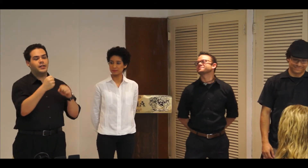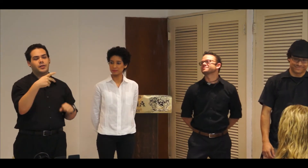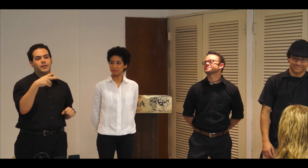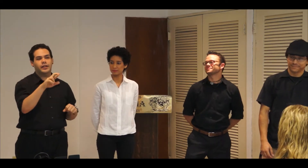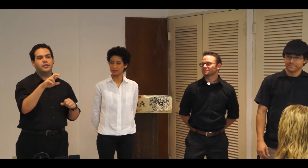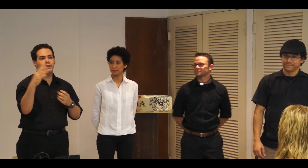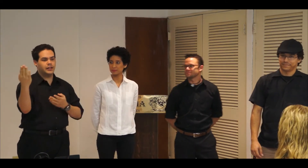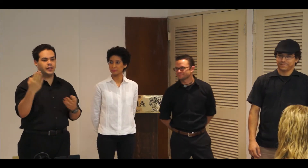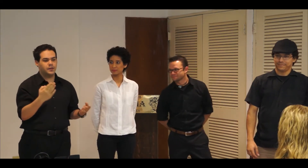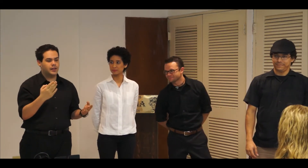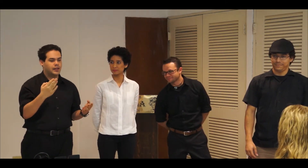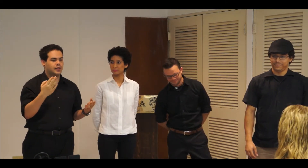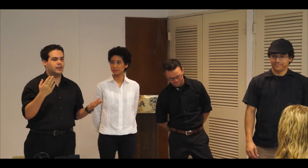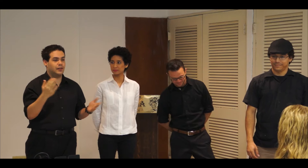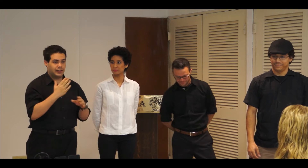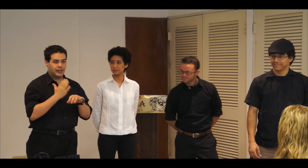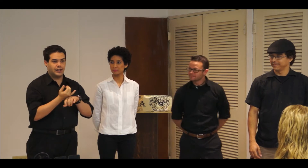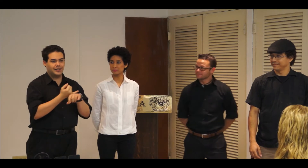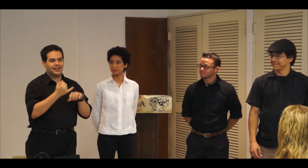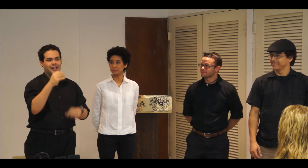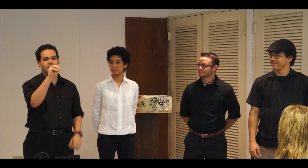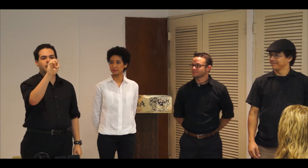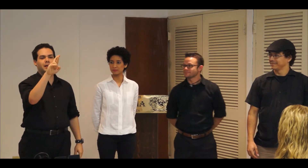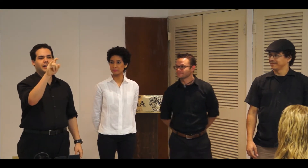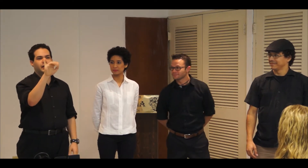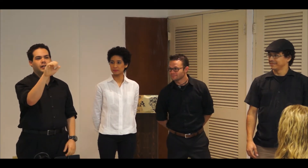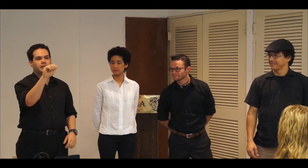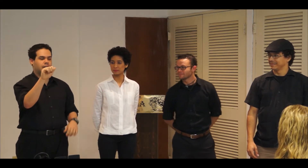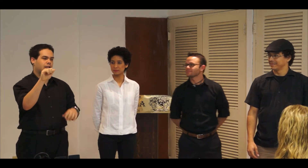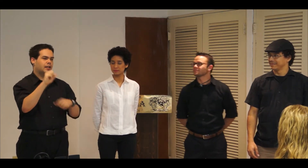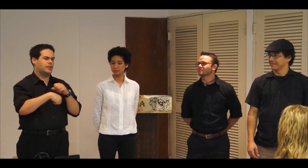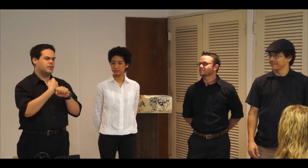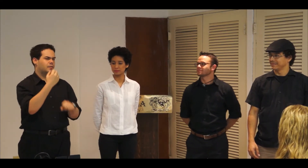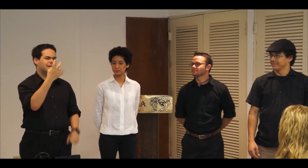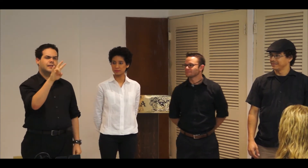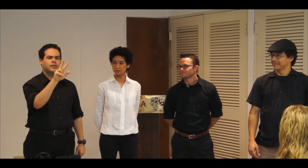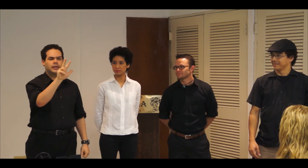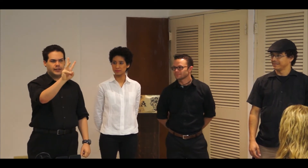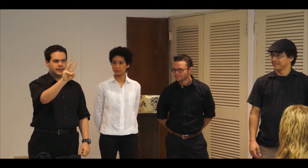de Puerto Rico fue traído a nuestra isla de la isla de Martinica en el año 1736